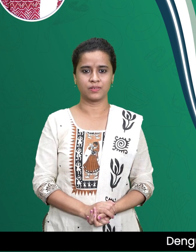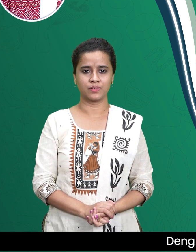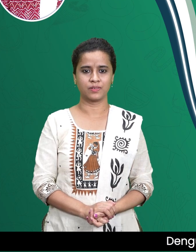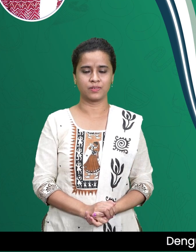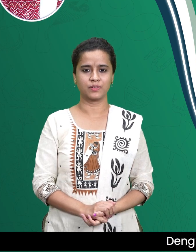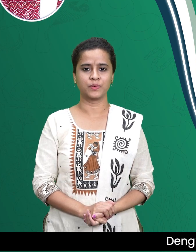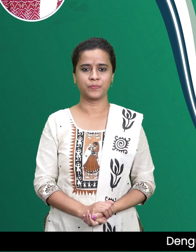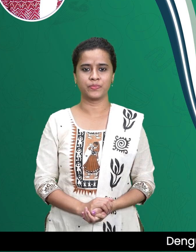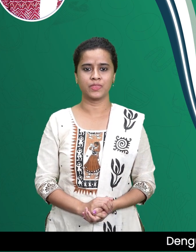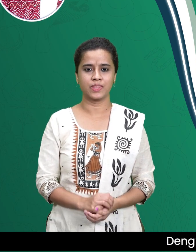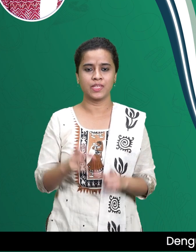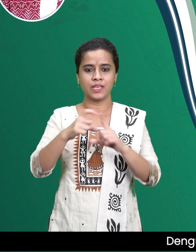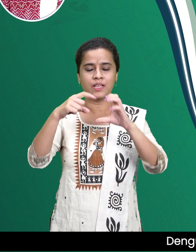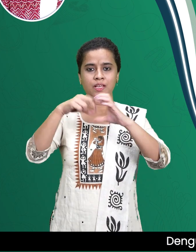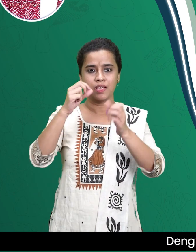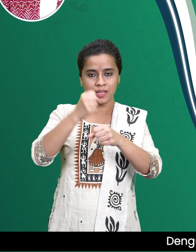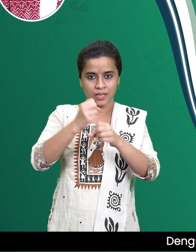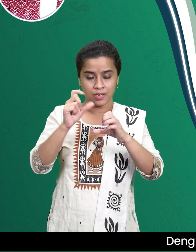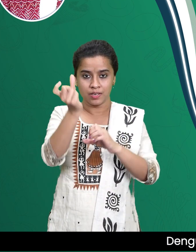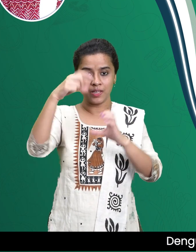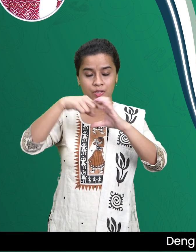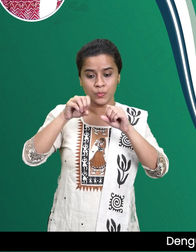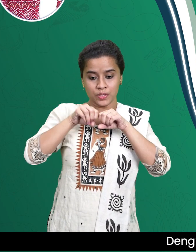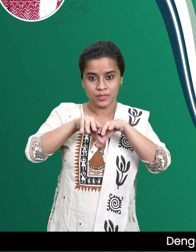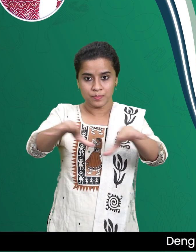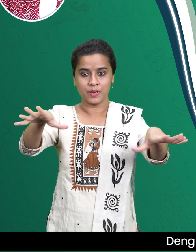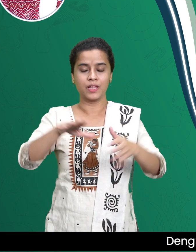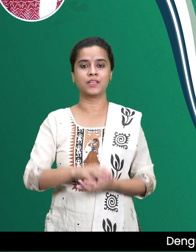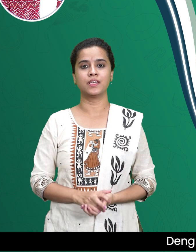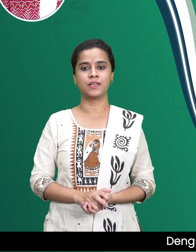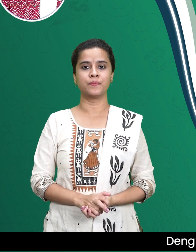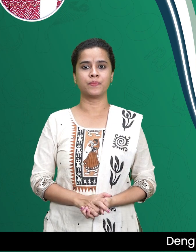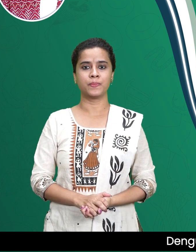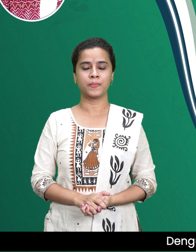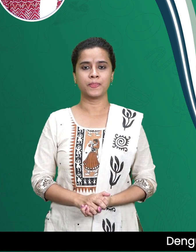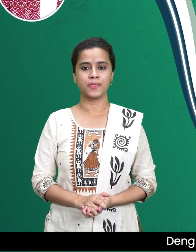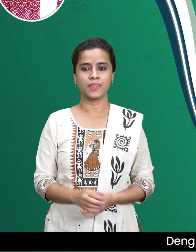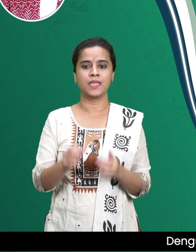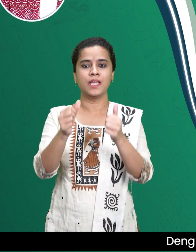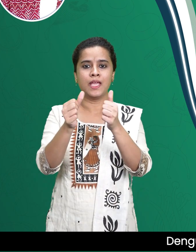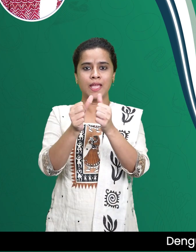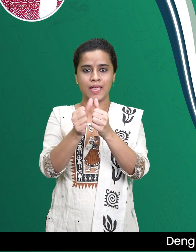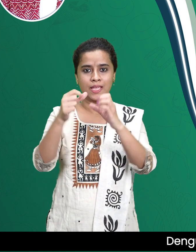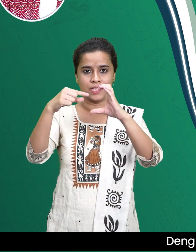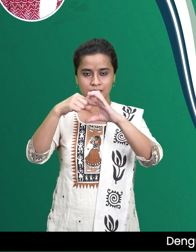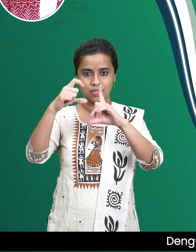Dengu is spread by Aedes aegypti. Dengu